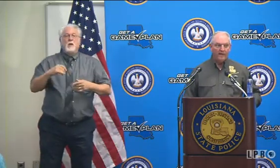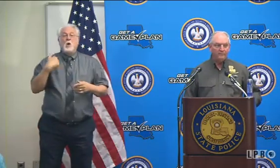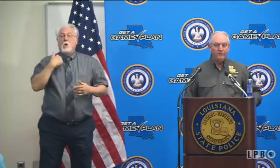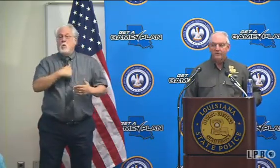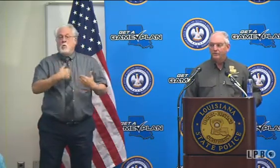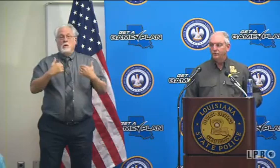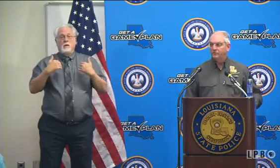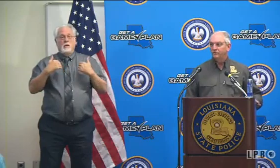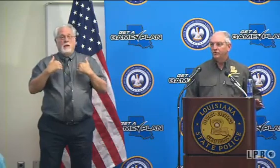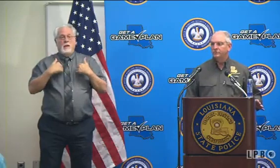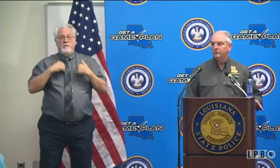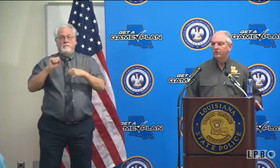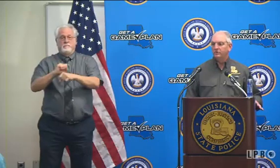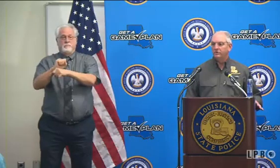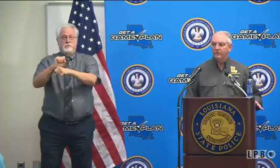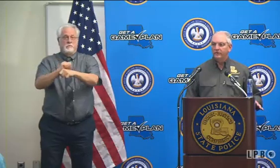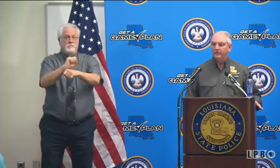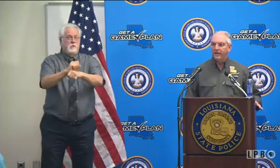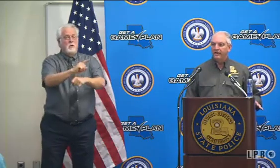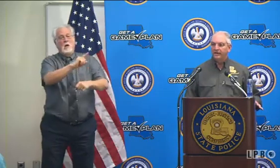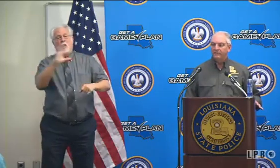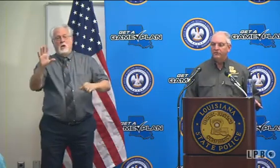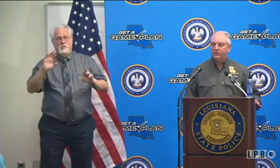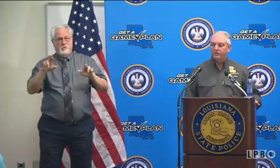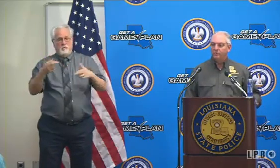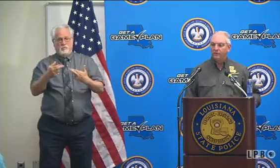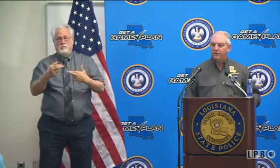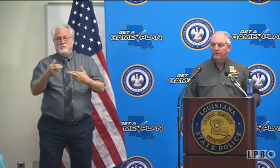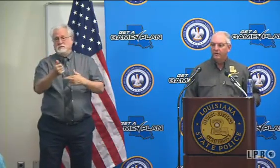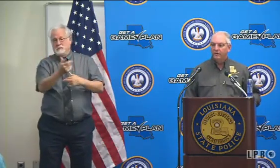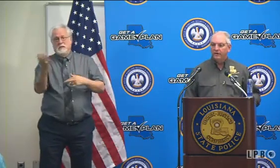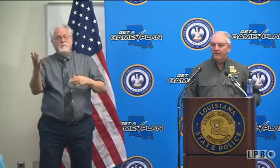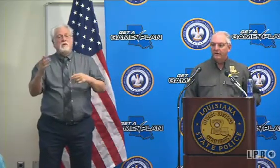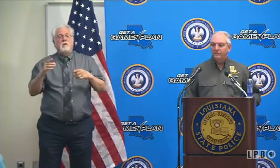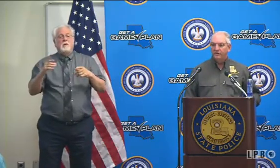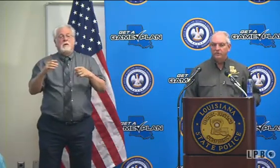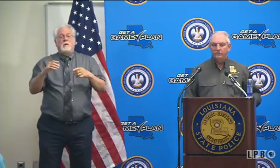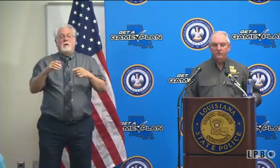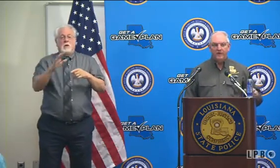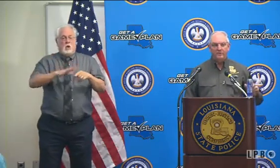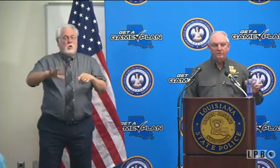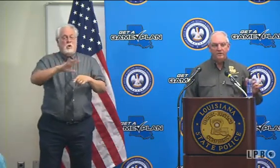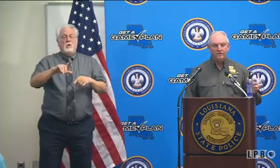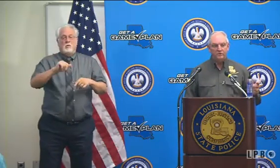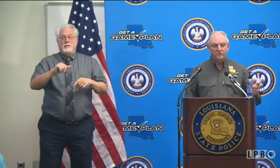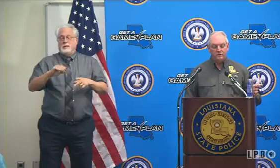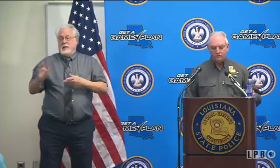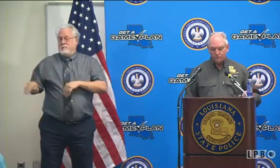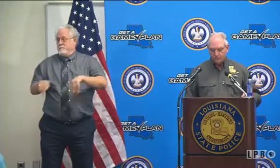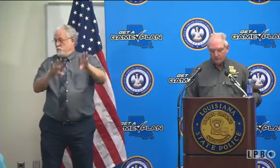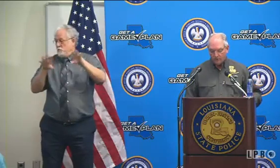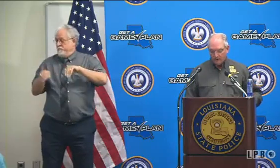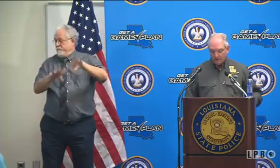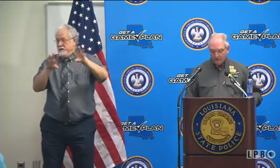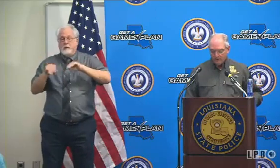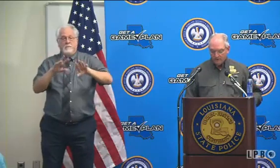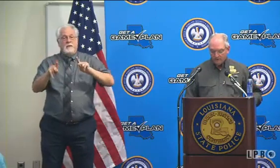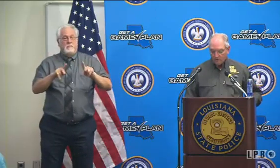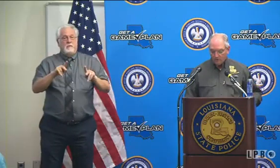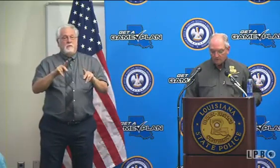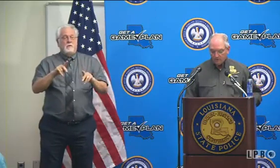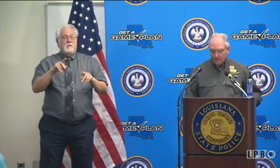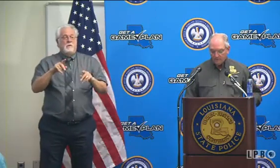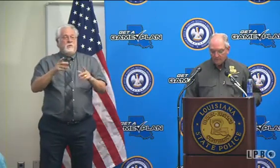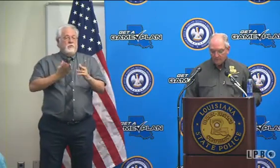We have booked hundreds of rooms across Louisiana and have been transporting individuals and families to those rooms throughout